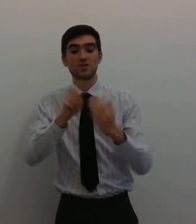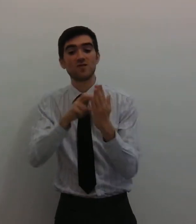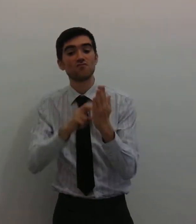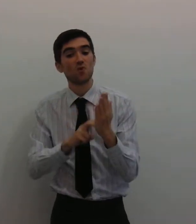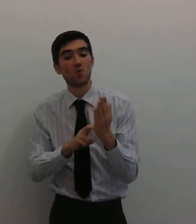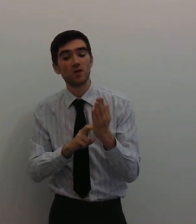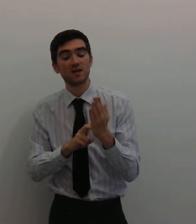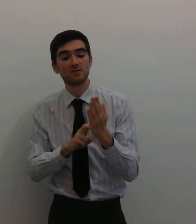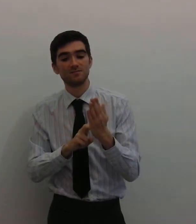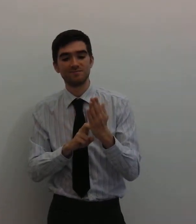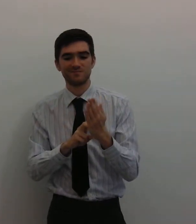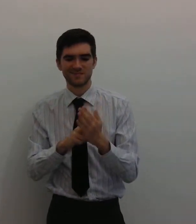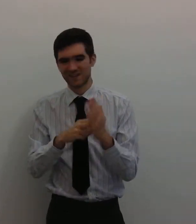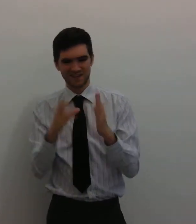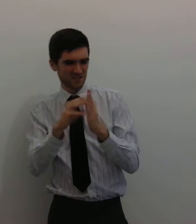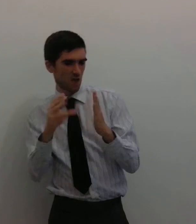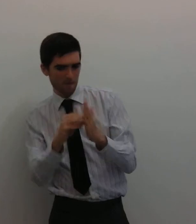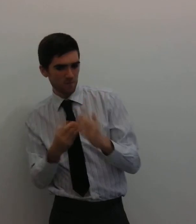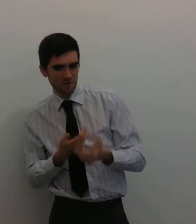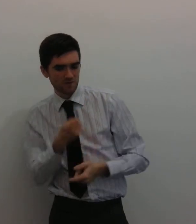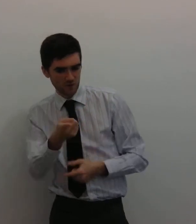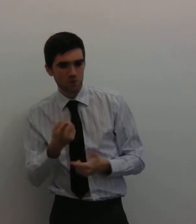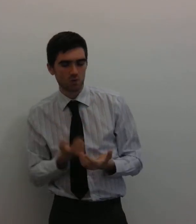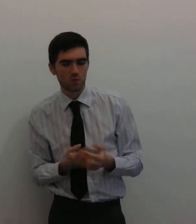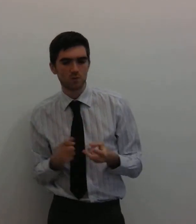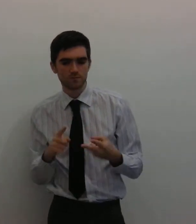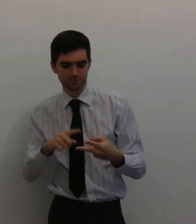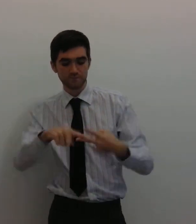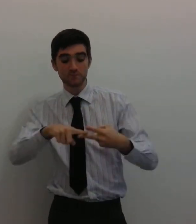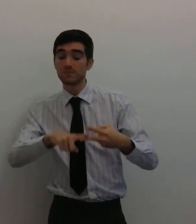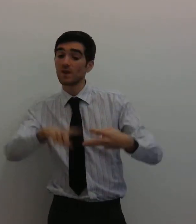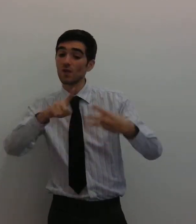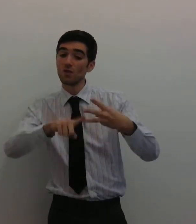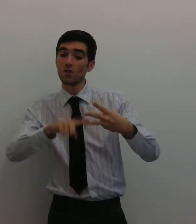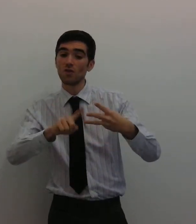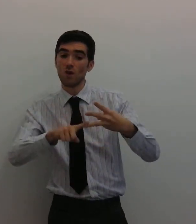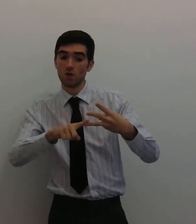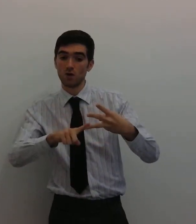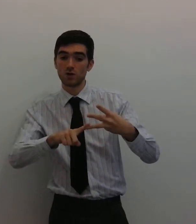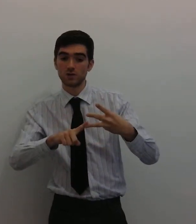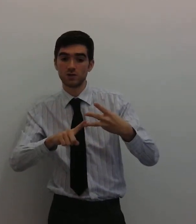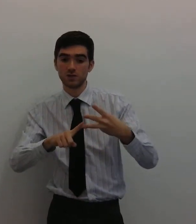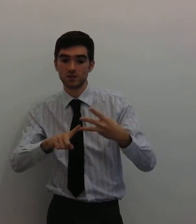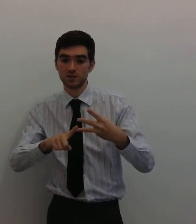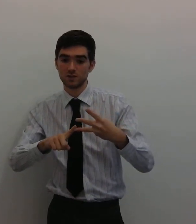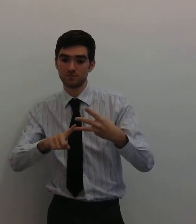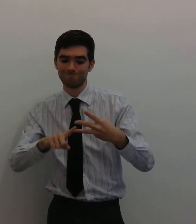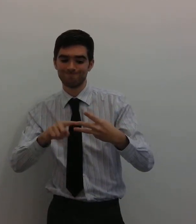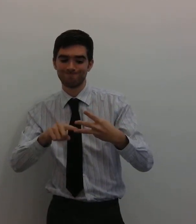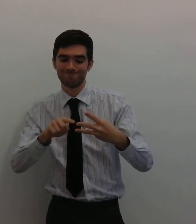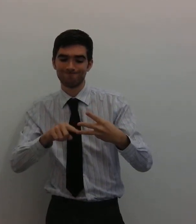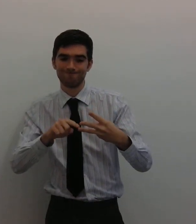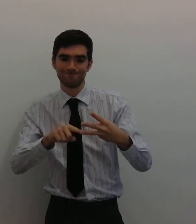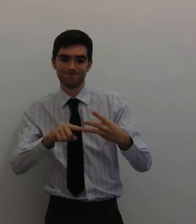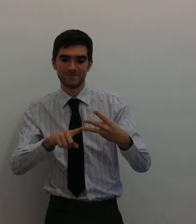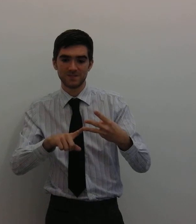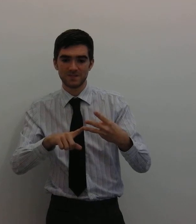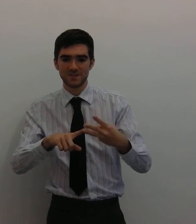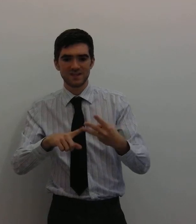that's another sample. 3rd sheet paper is all the different stages of time